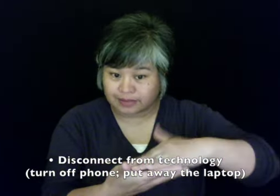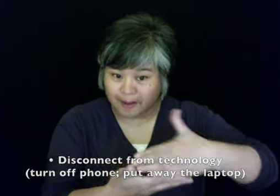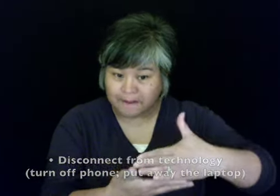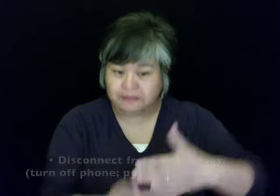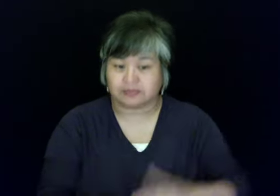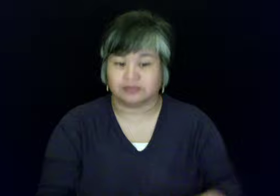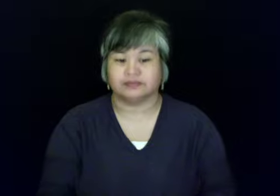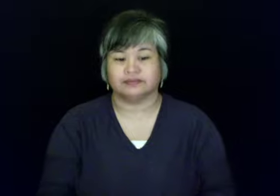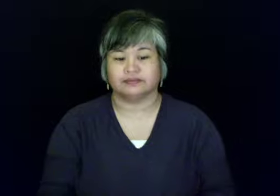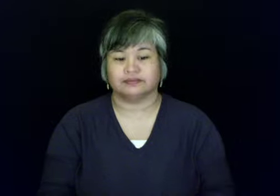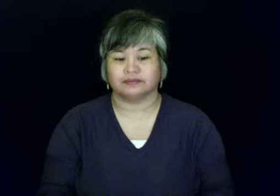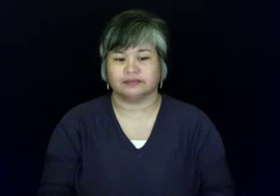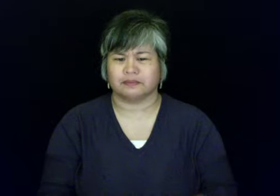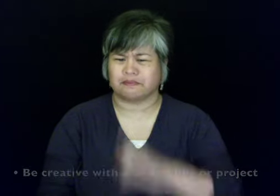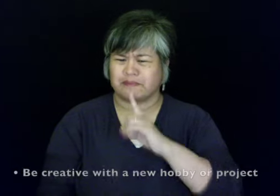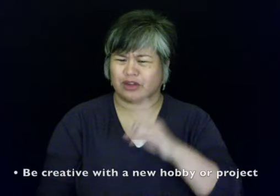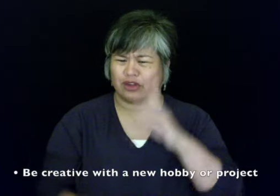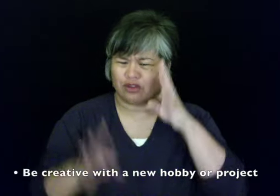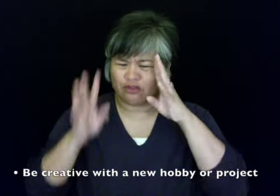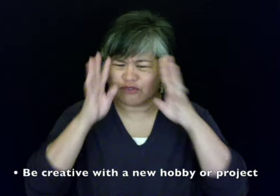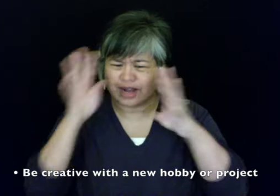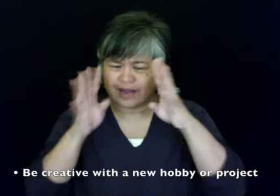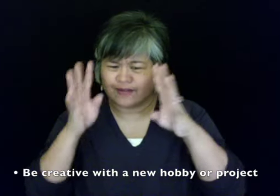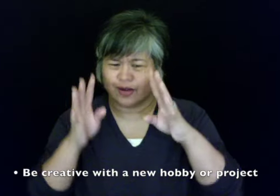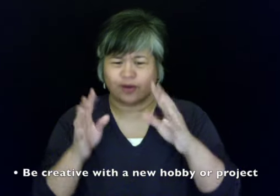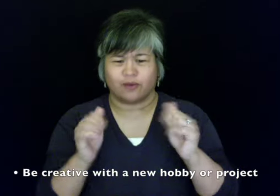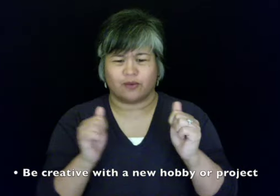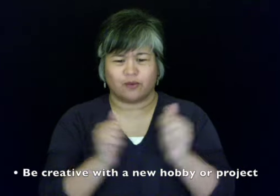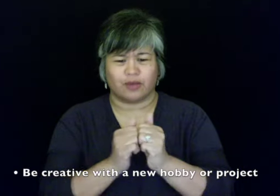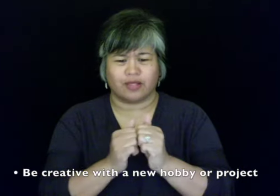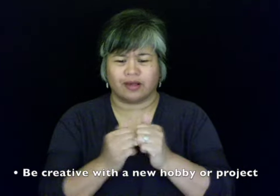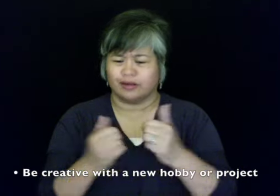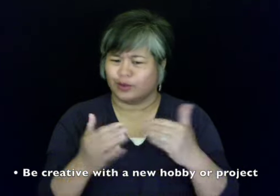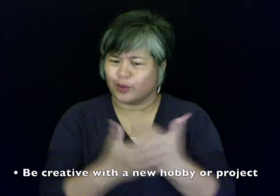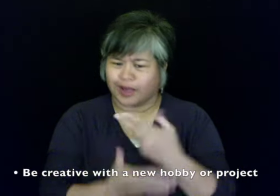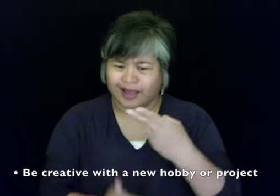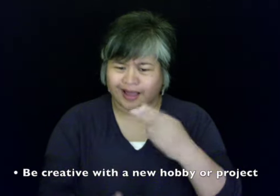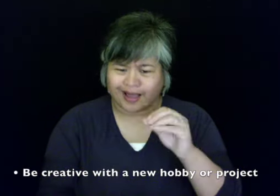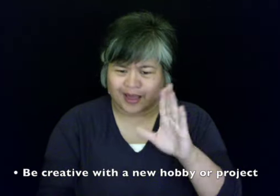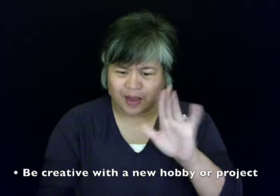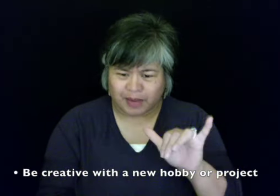Be creative with a new hobby or project.